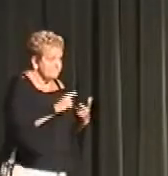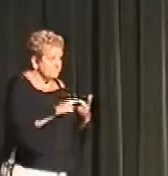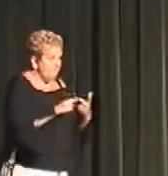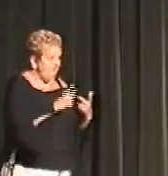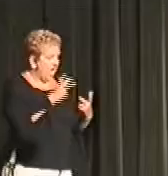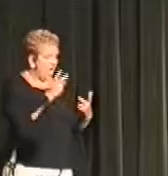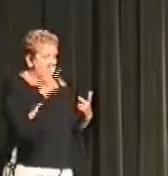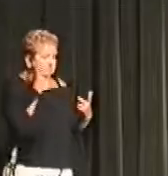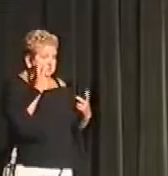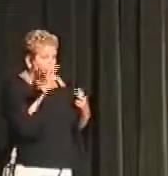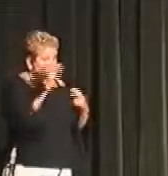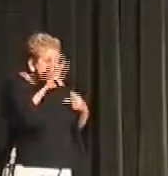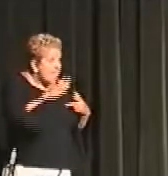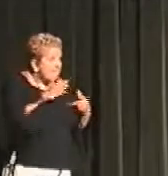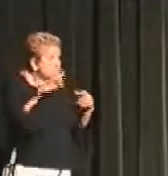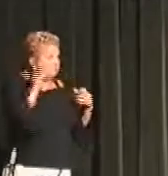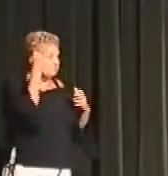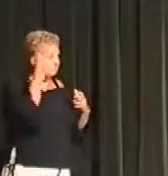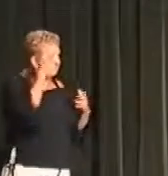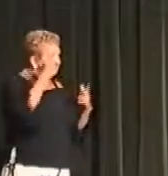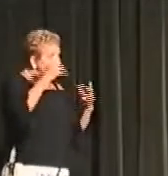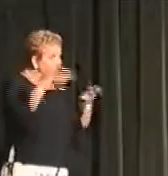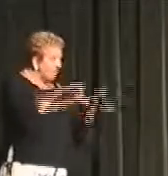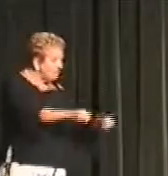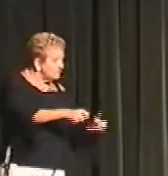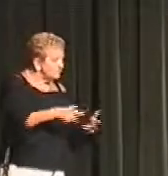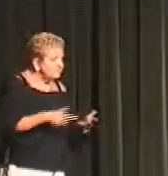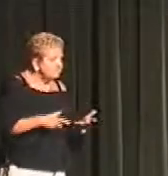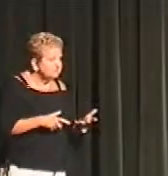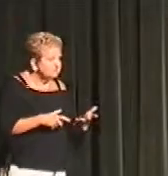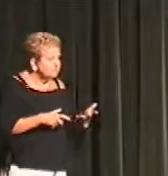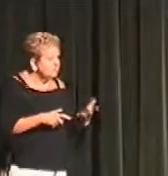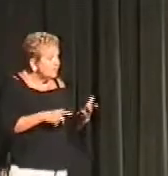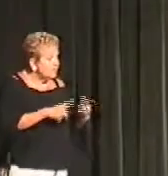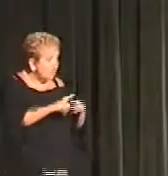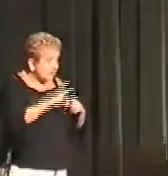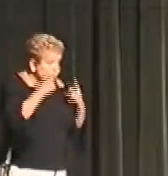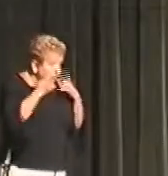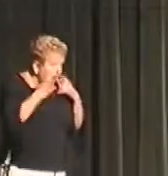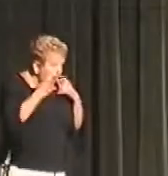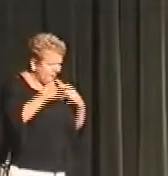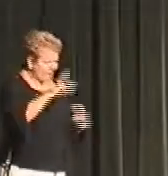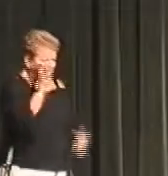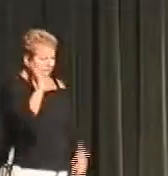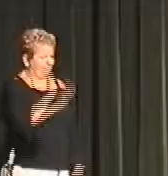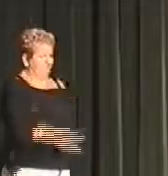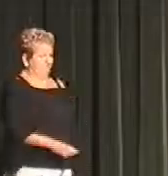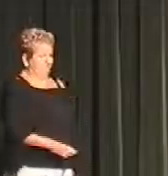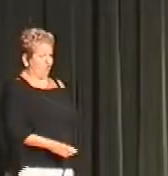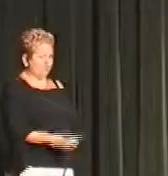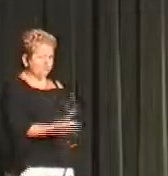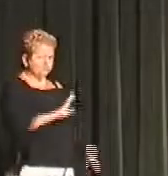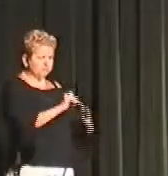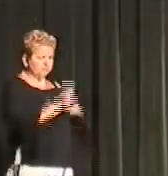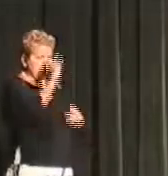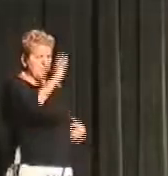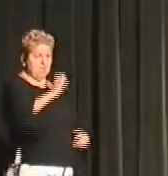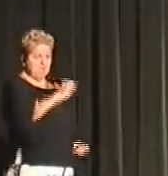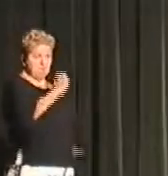lot of things happen in my life. I never saw a man shed a tear under any of those circumstances. And I took that to mean that that was because men didn't